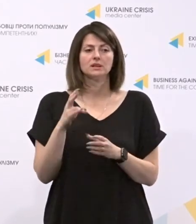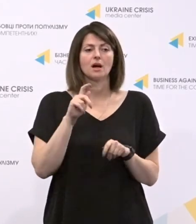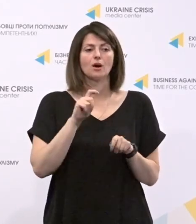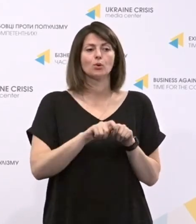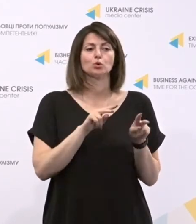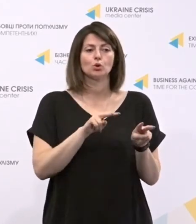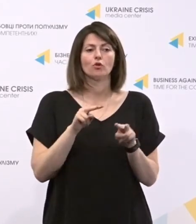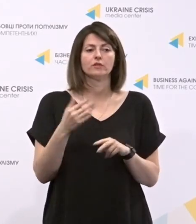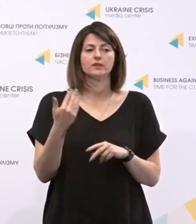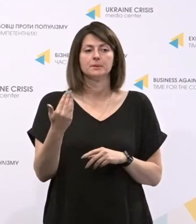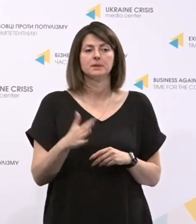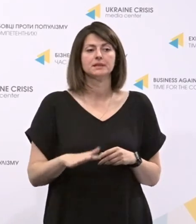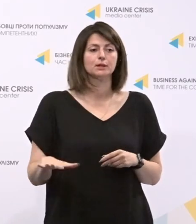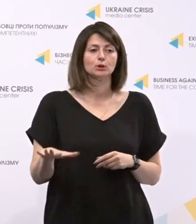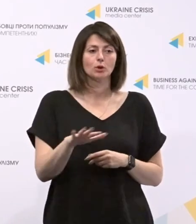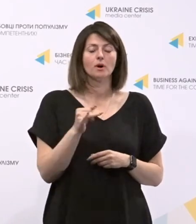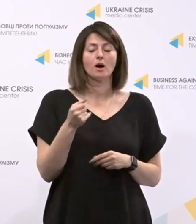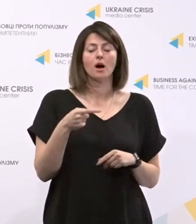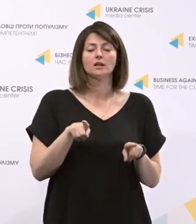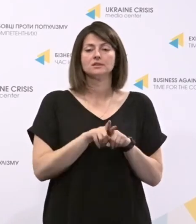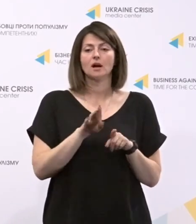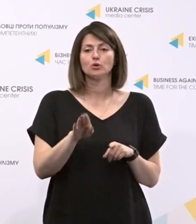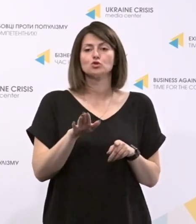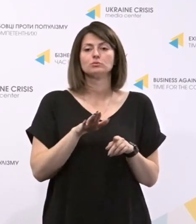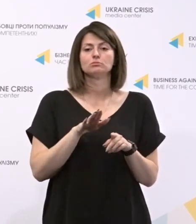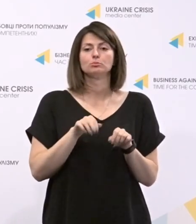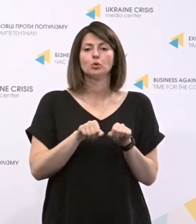as the occupying power in Crimea.